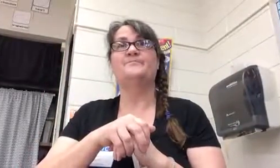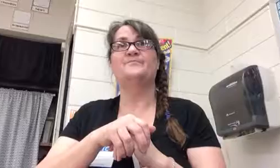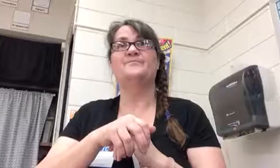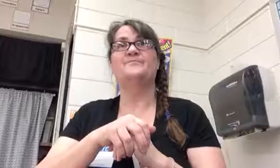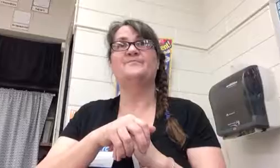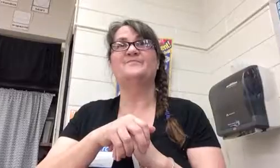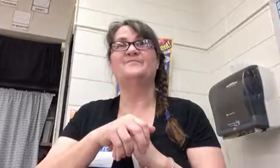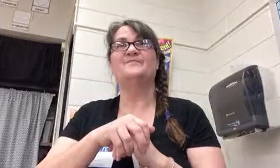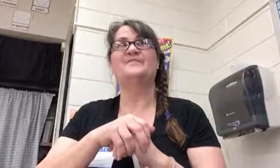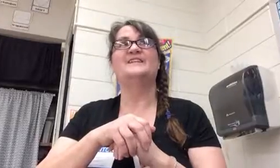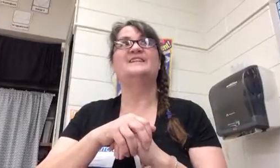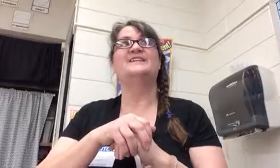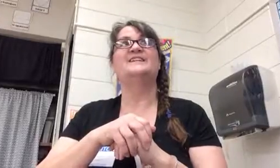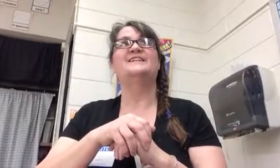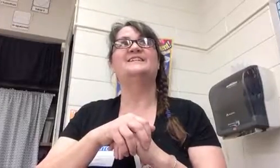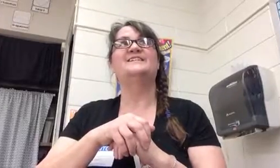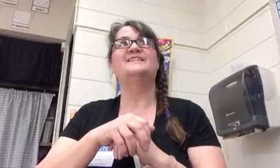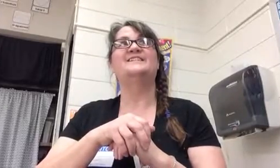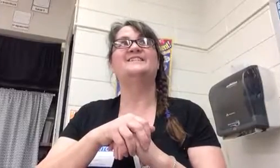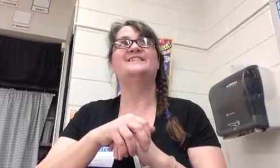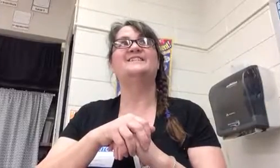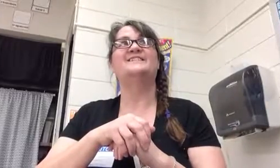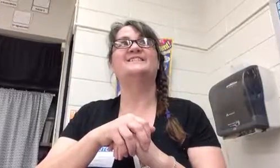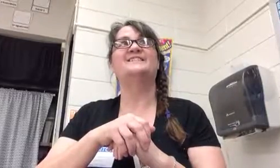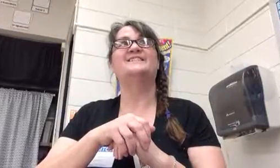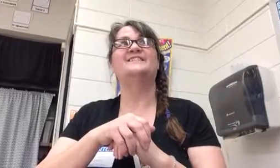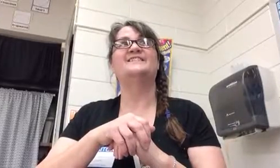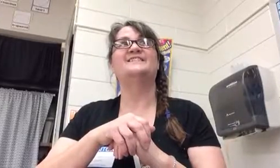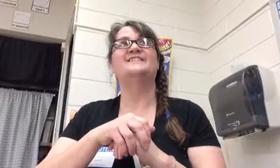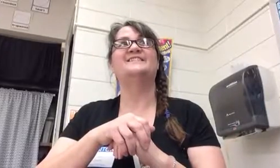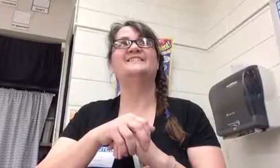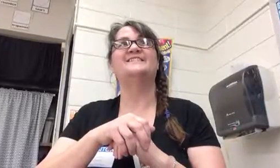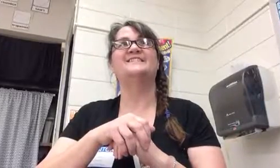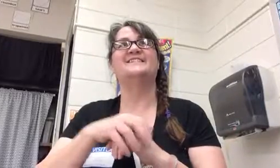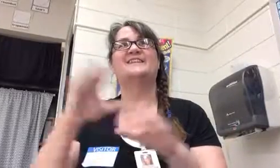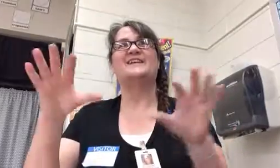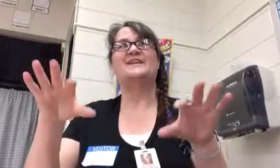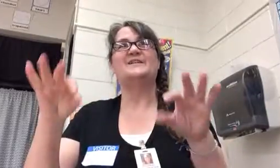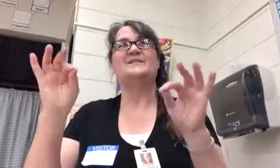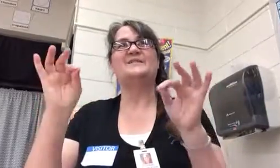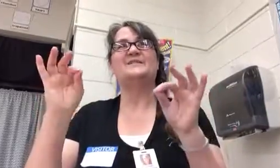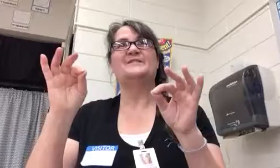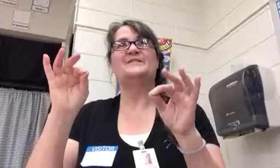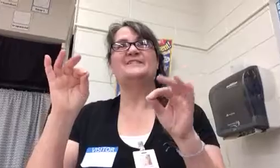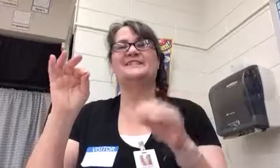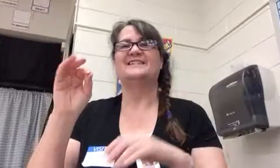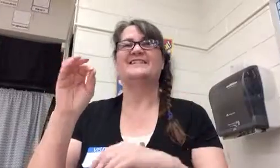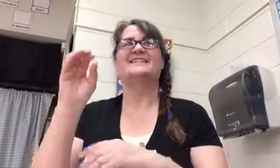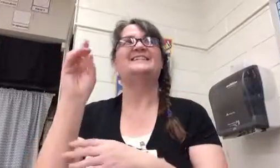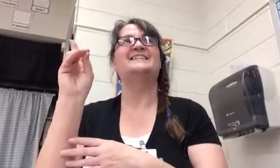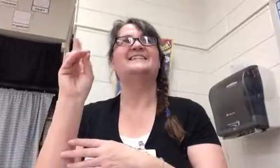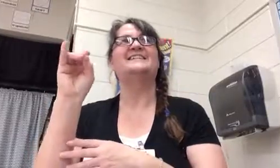Dominoes. I'm going to veto dominoes. It's going to take too long. Pick another one. Dice. Pick another one. It's going to take too long,